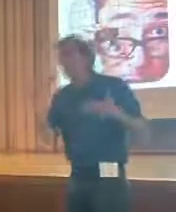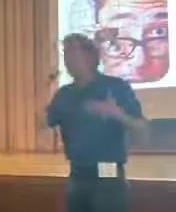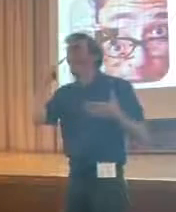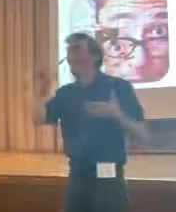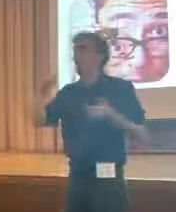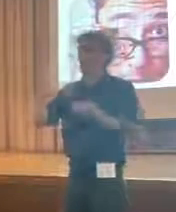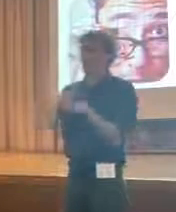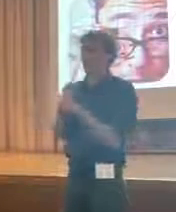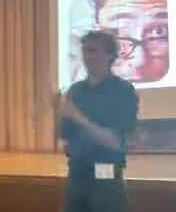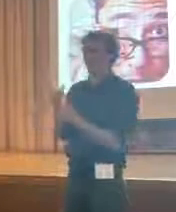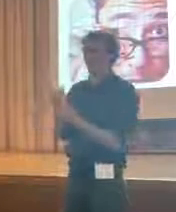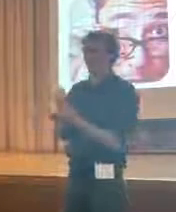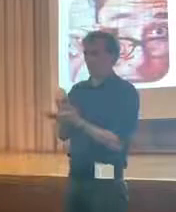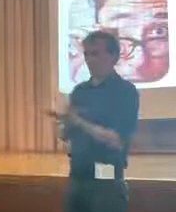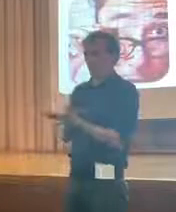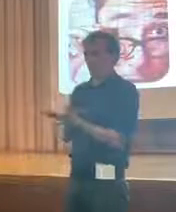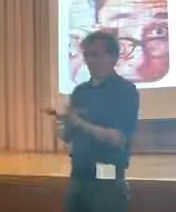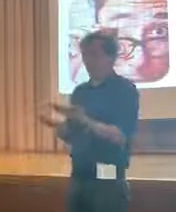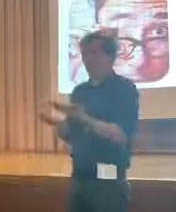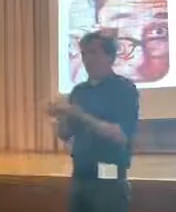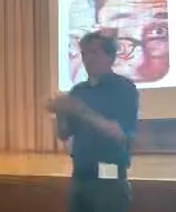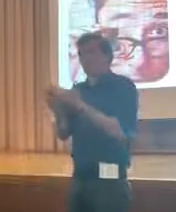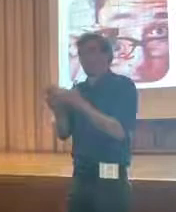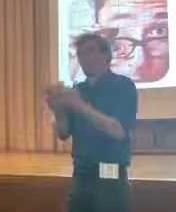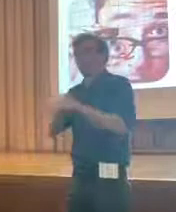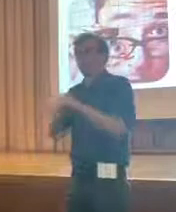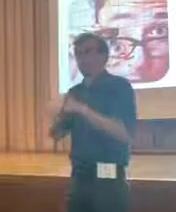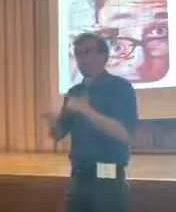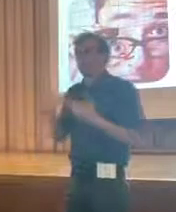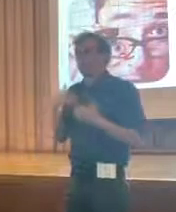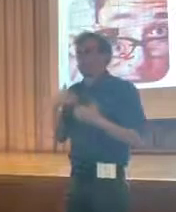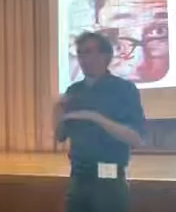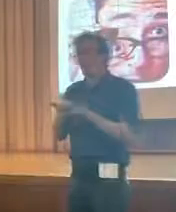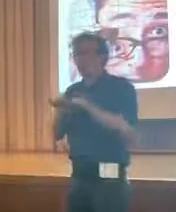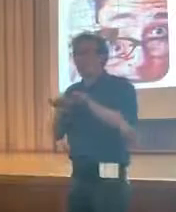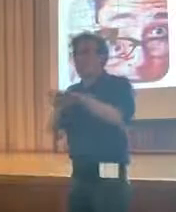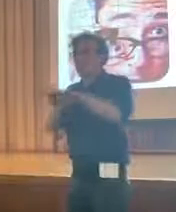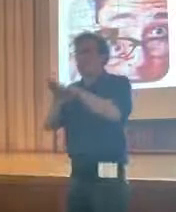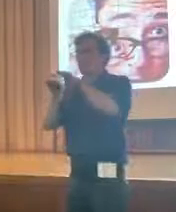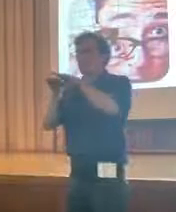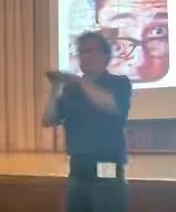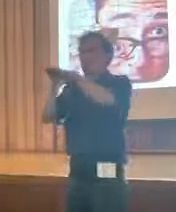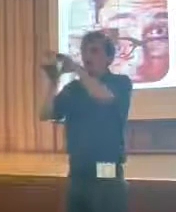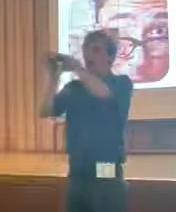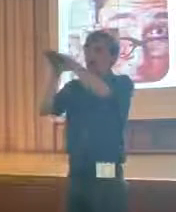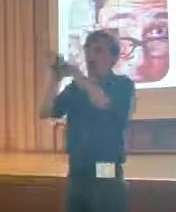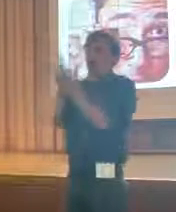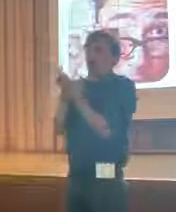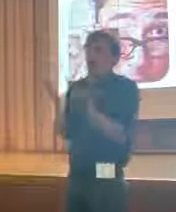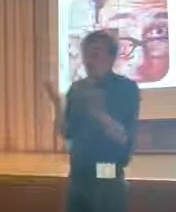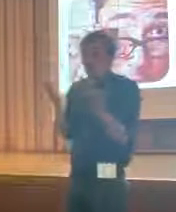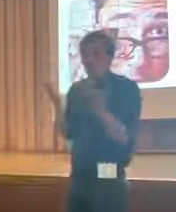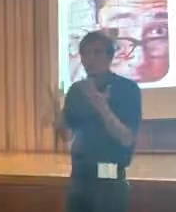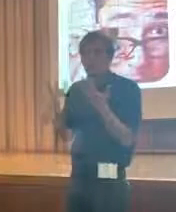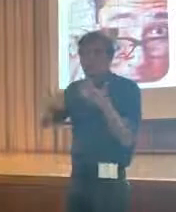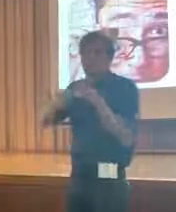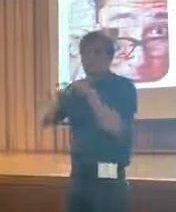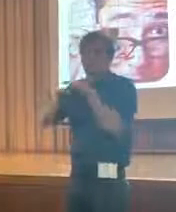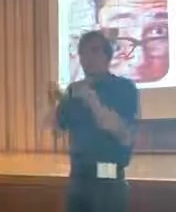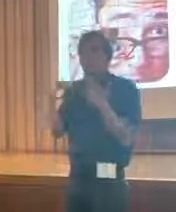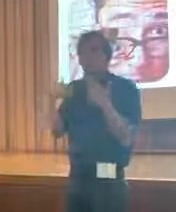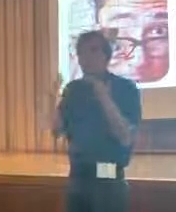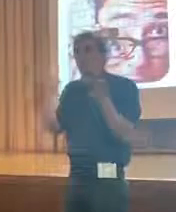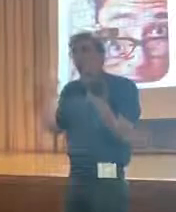it was layers and layers and layers of things that have been done to it that were inaccessible, multiple authors.